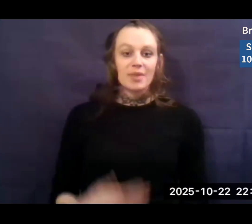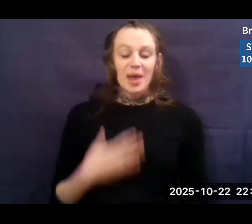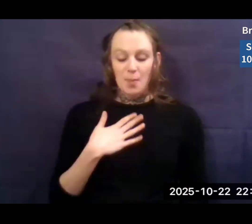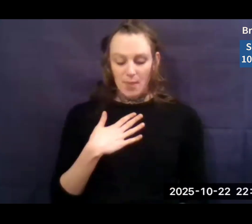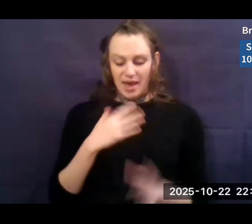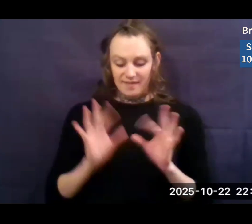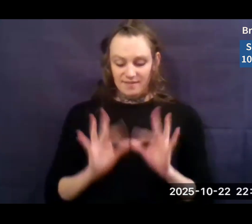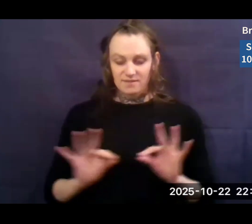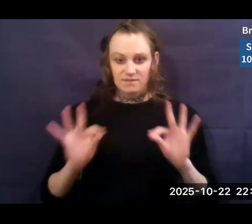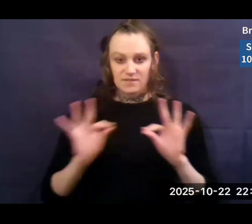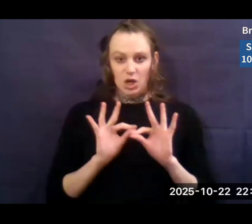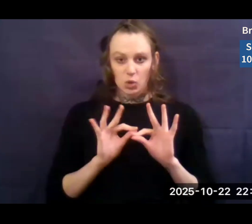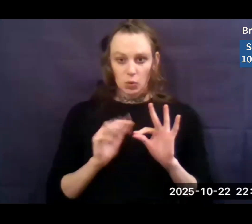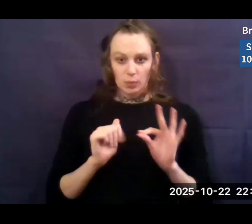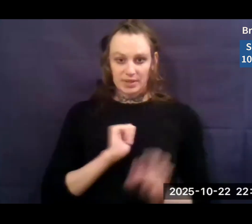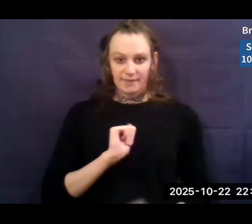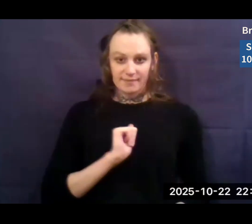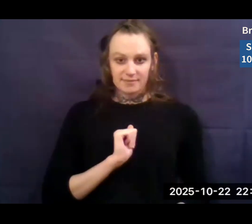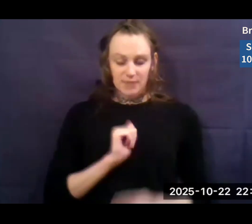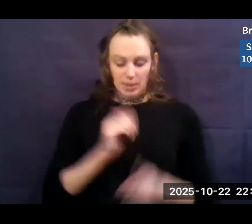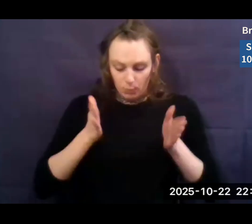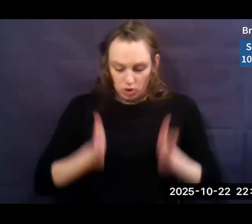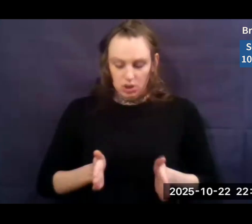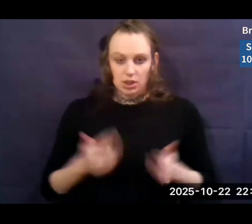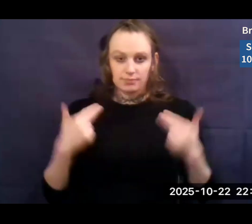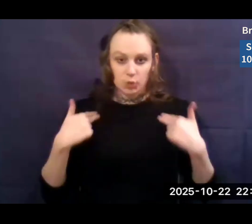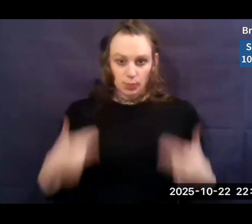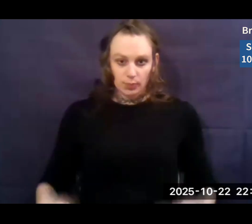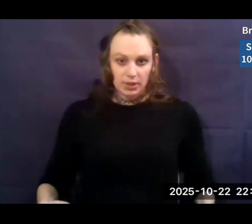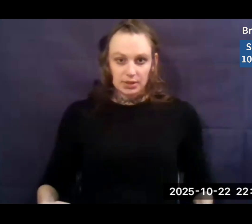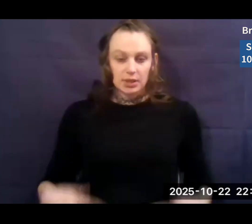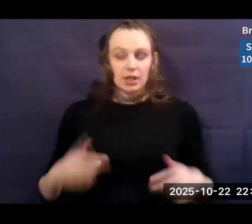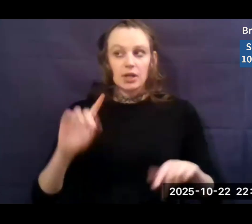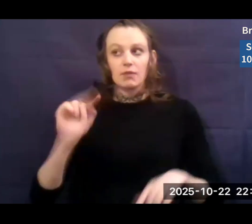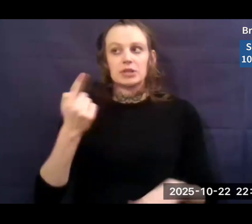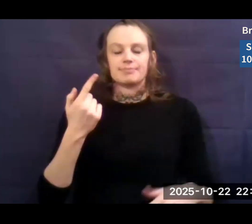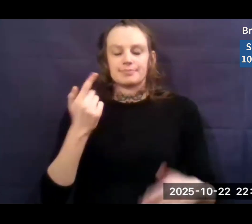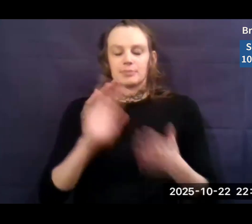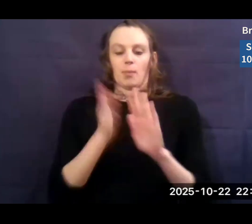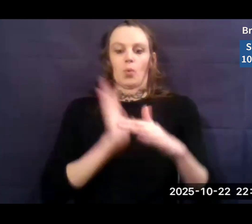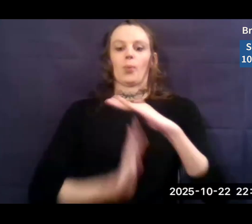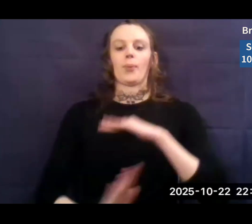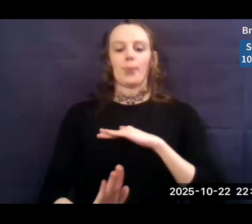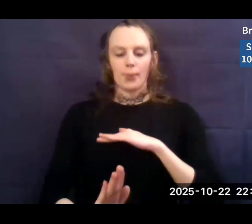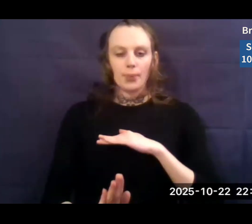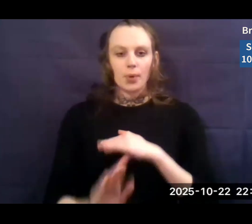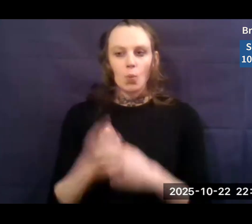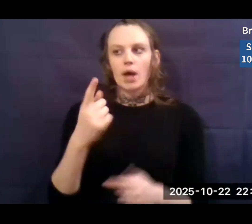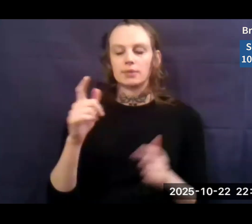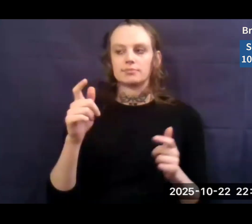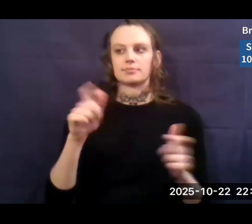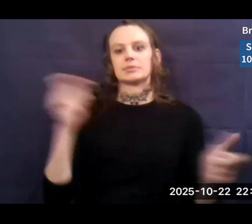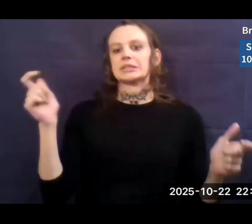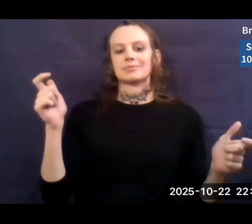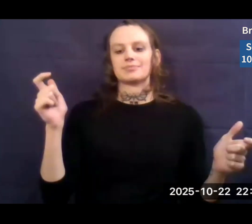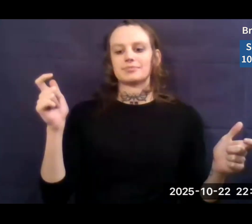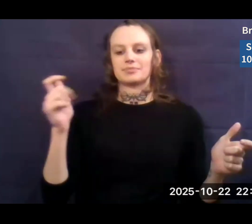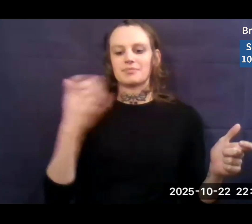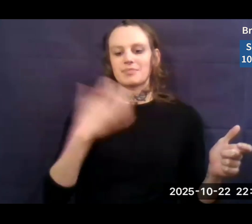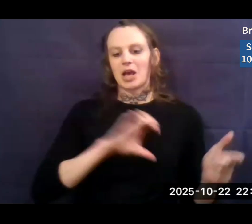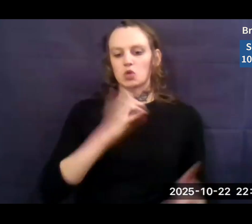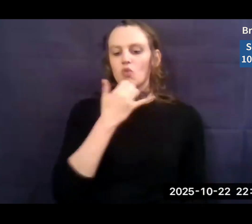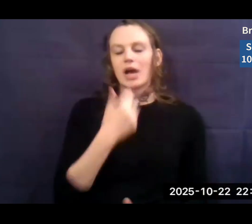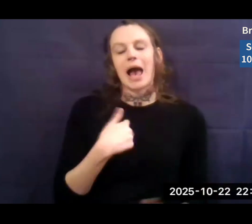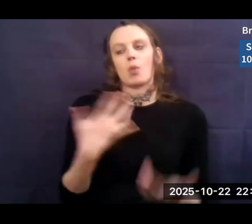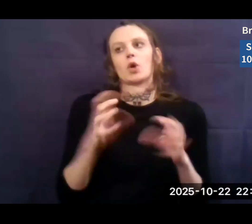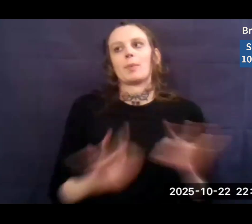a person, I f- it's humbling. First of all, one of my major character defects is that I want to be important. I want to be